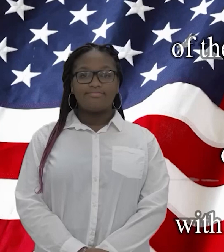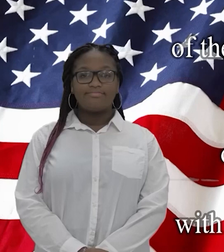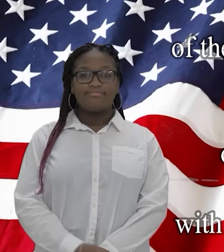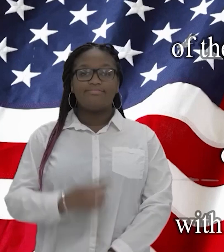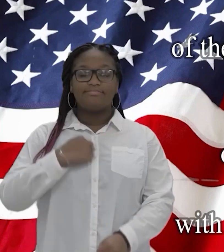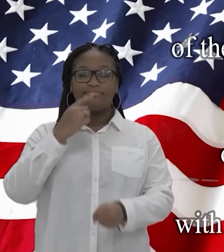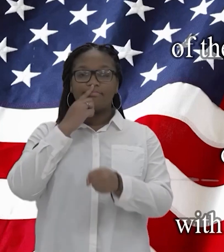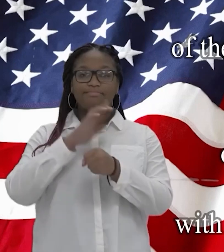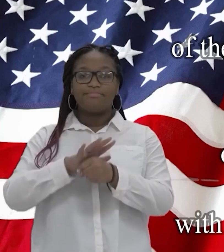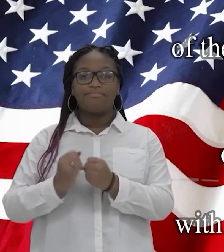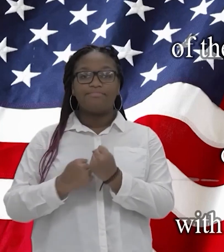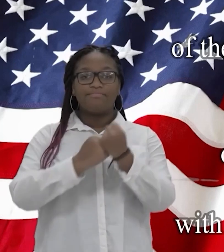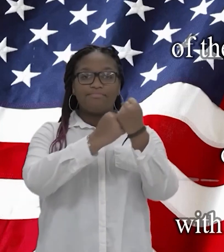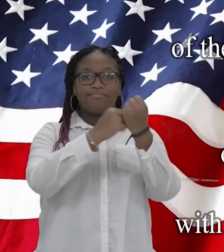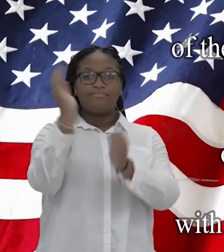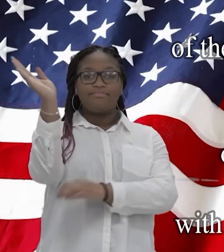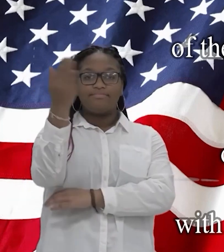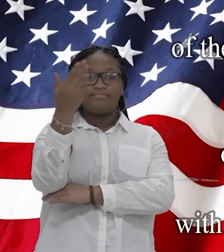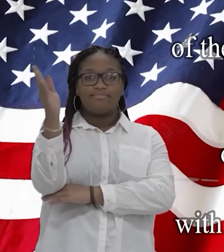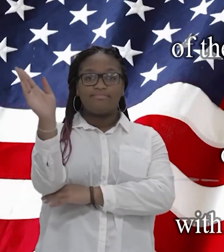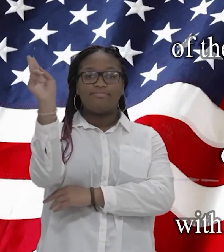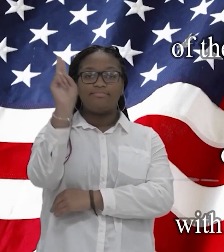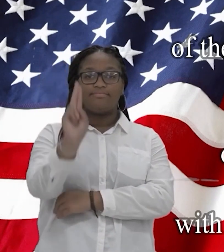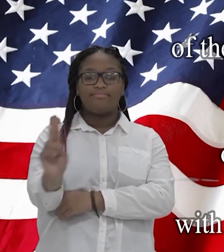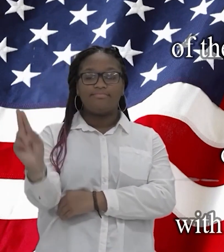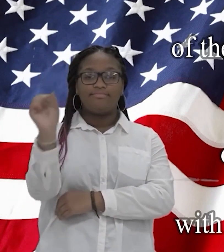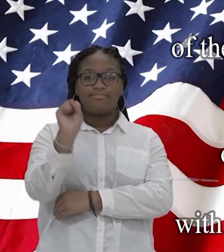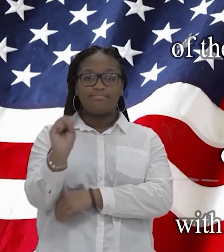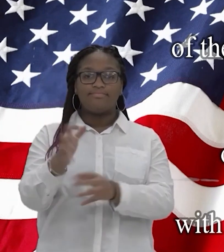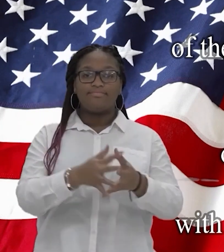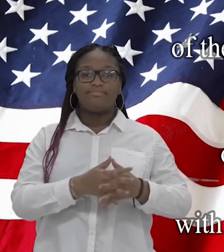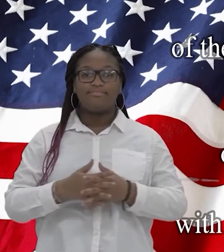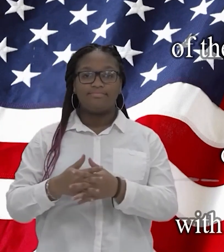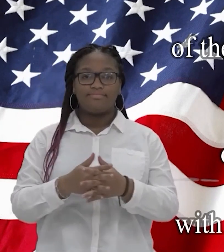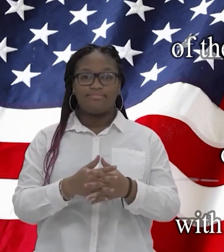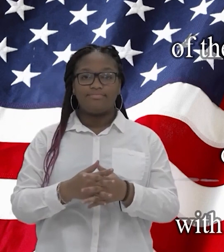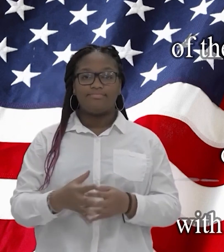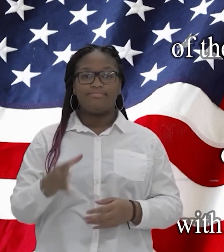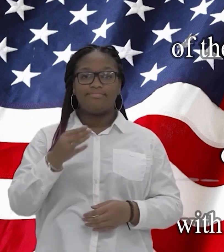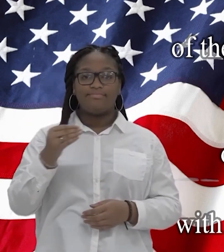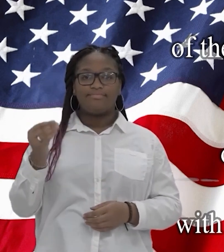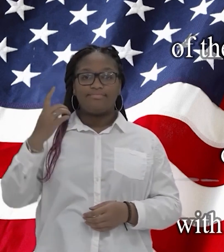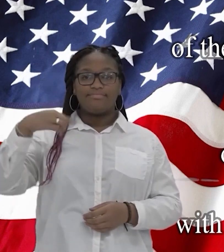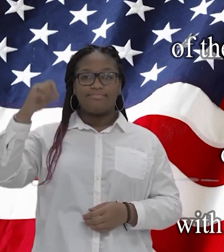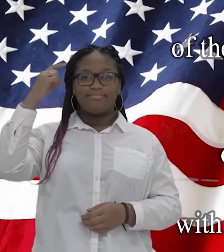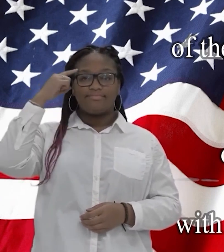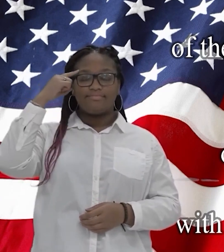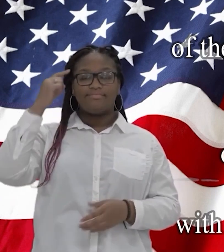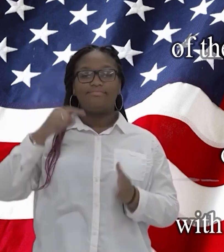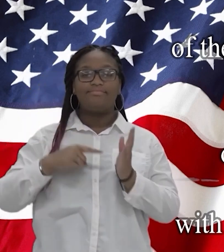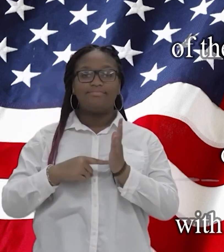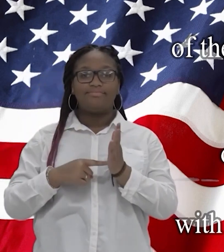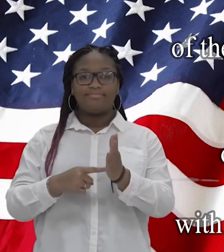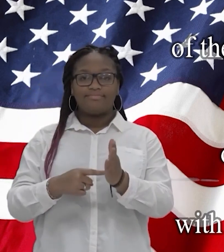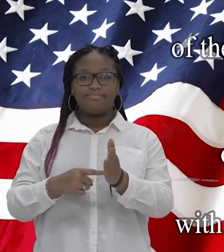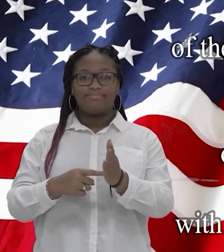I pledge allegiance to the flag of the United States of America and to the republic for which it